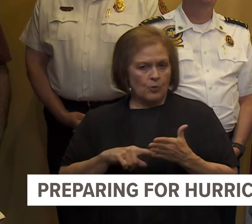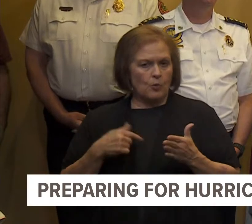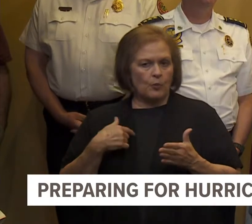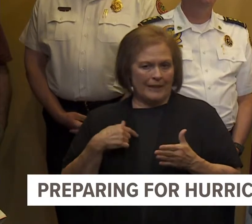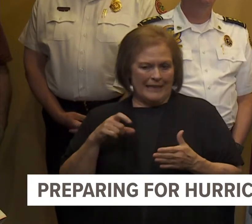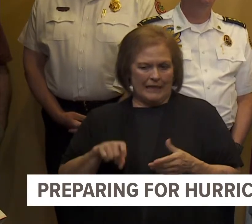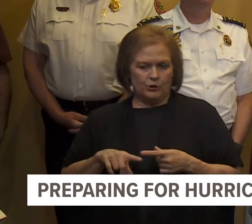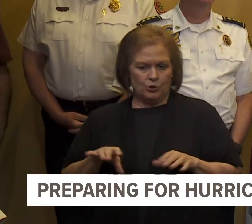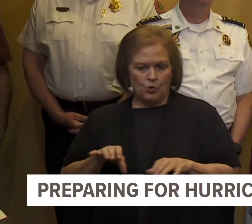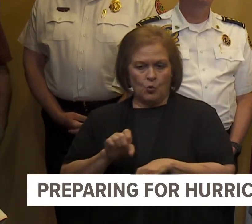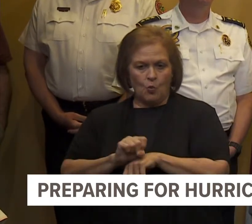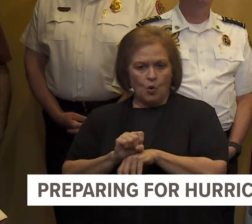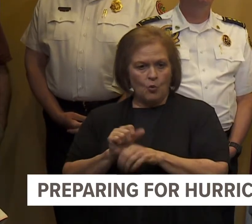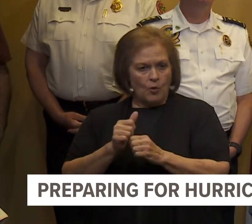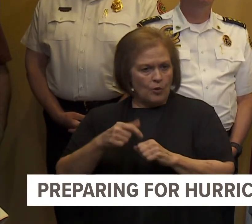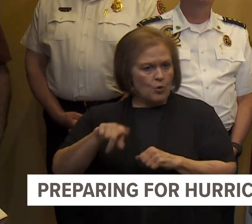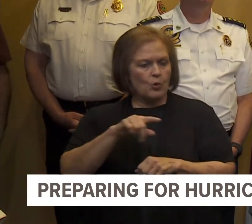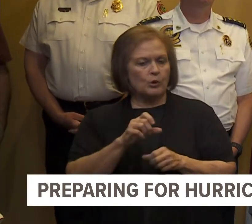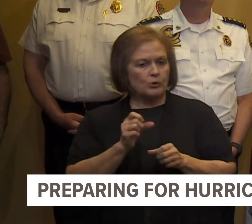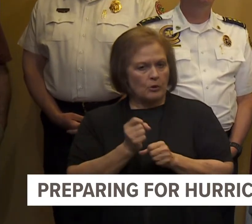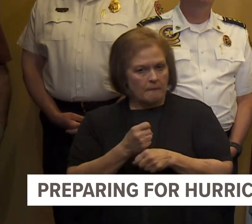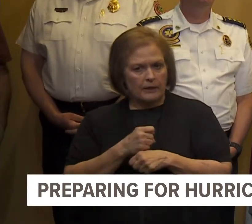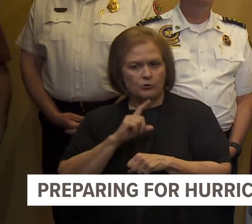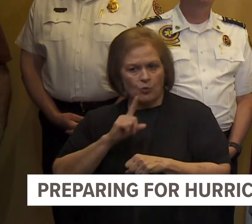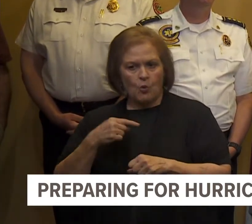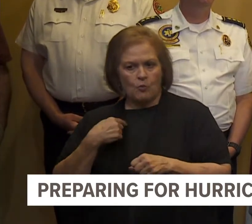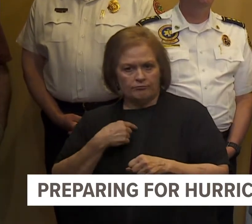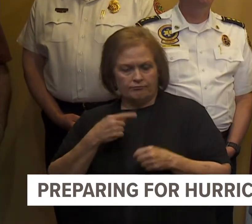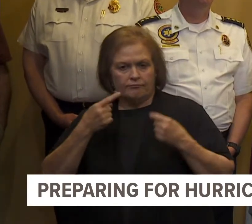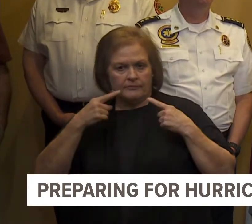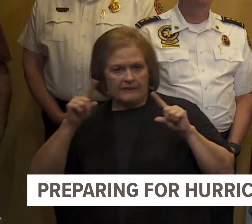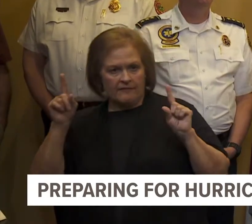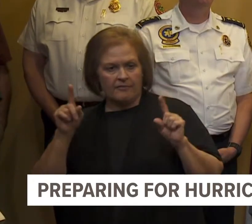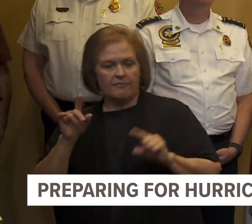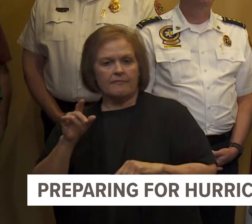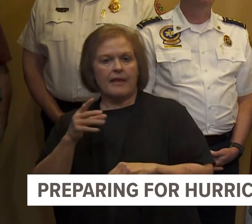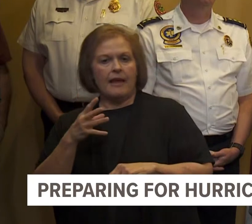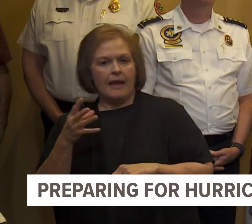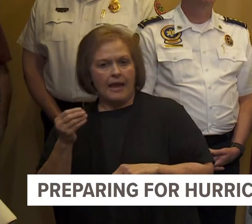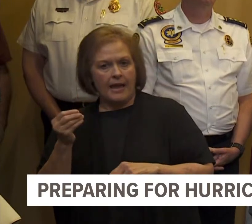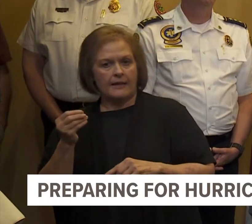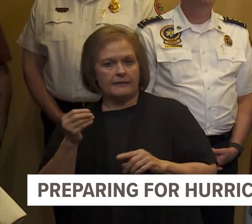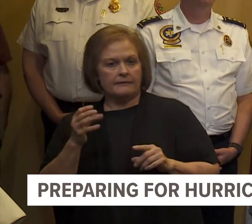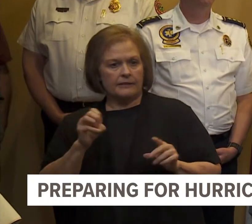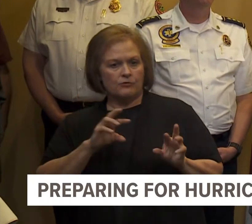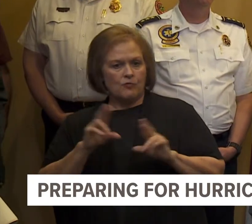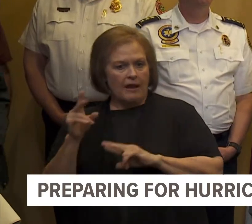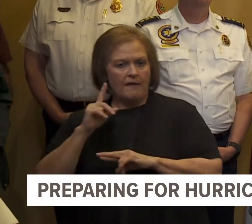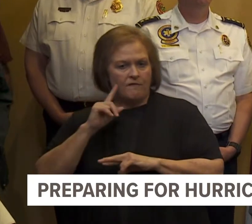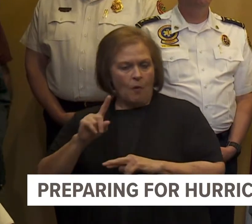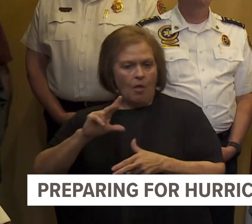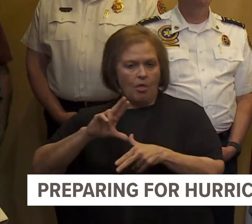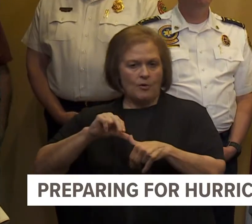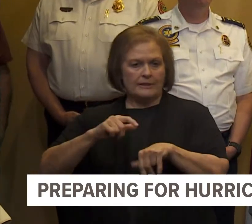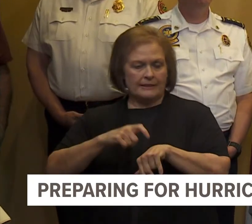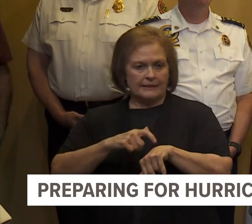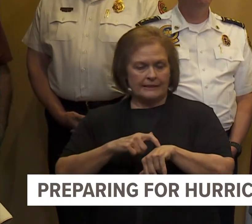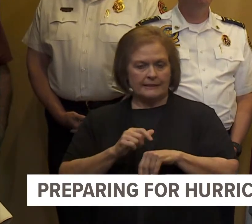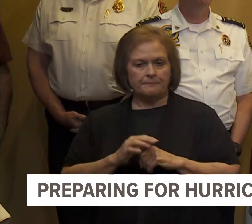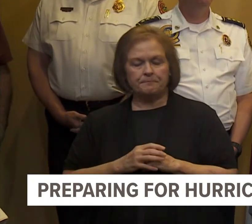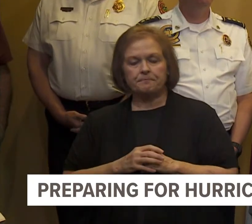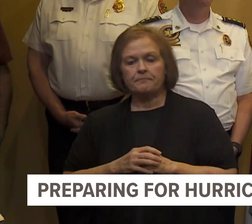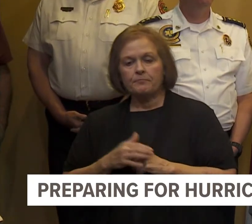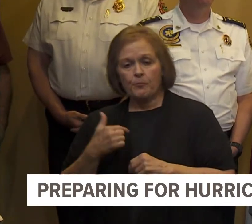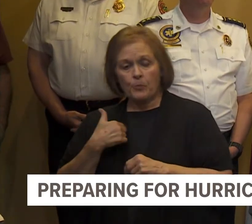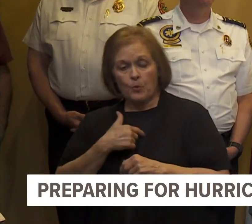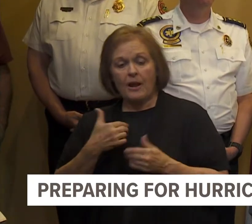do, working with you and ensuring that we can accomplish it through the long upcoming hurricane season. We have a